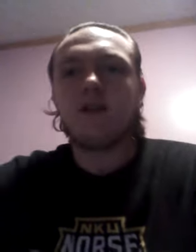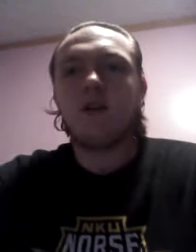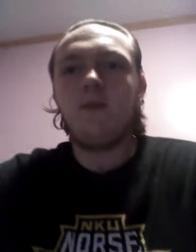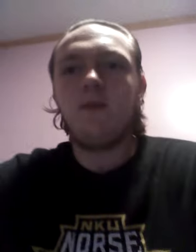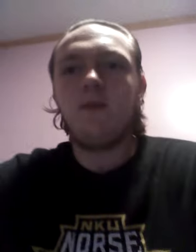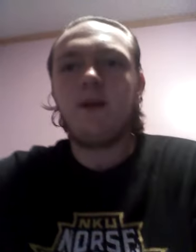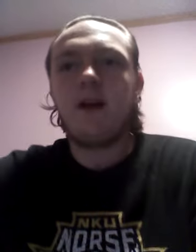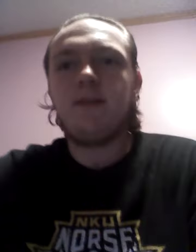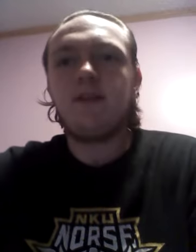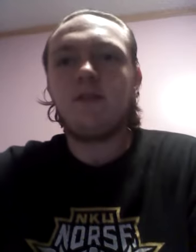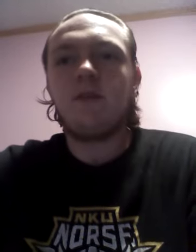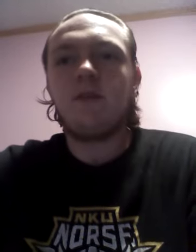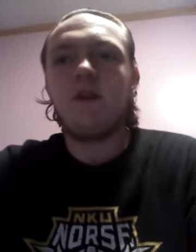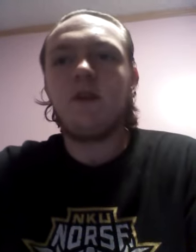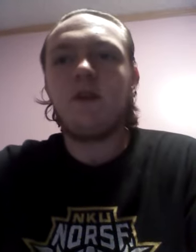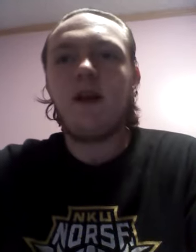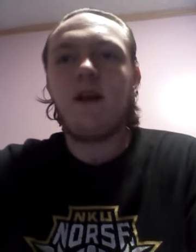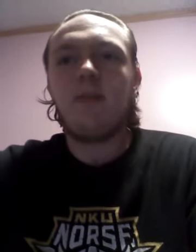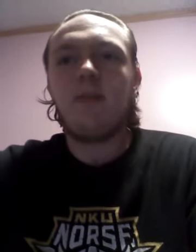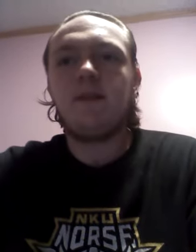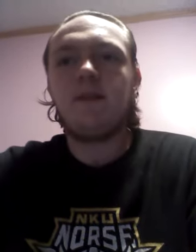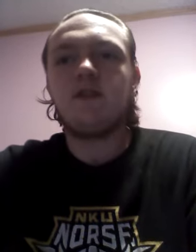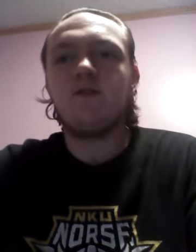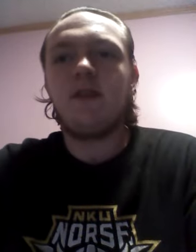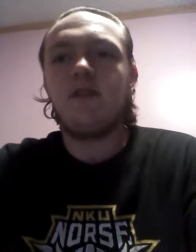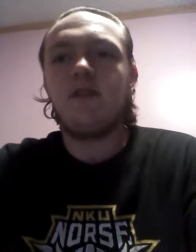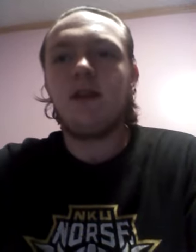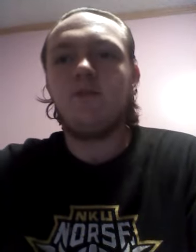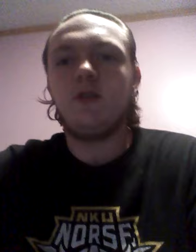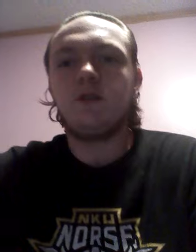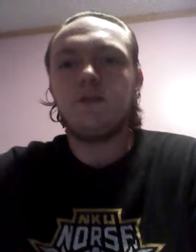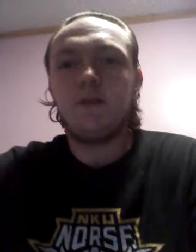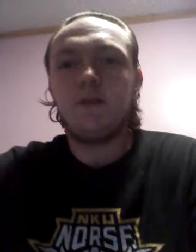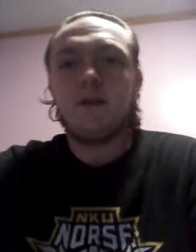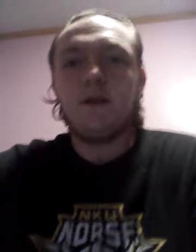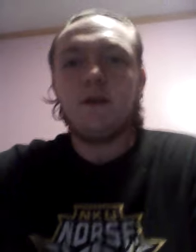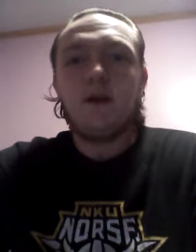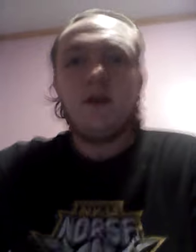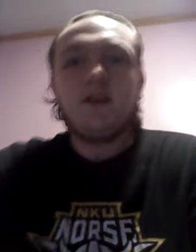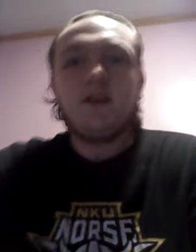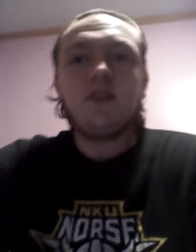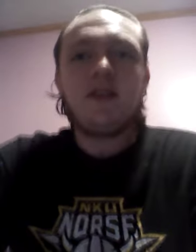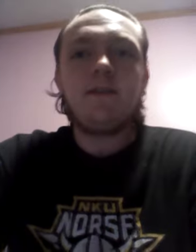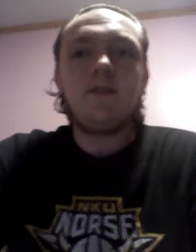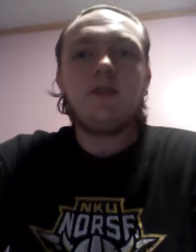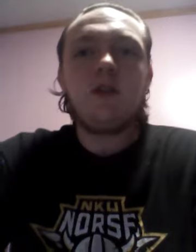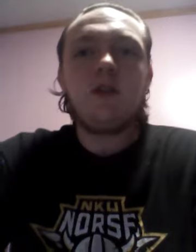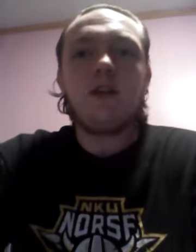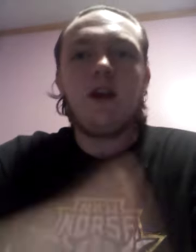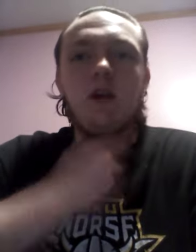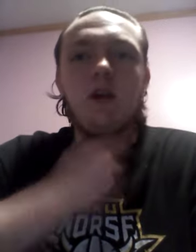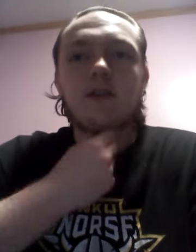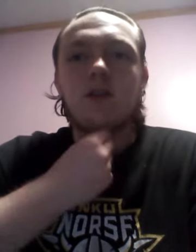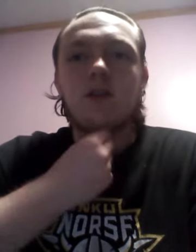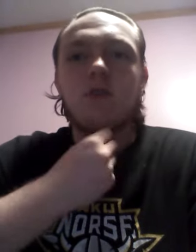Arkansas boy 9 missing after mother and baby sister found dead in woods. Search teams in western Arkansas were